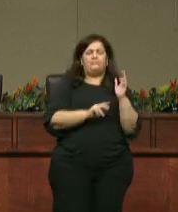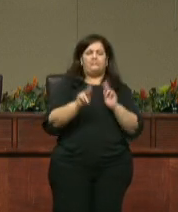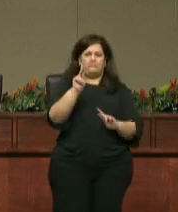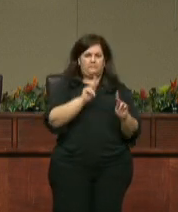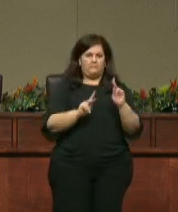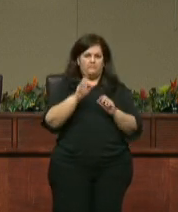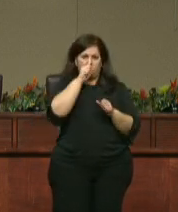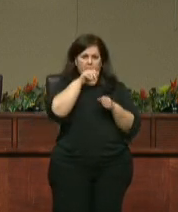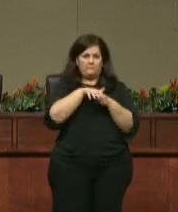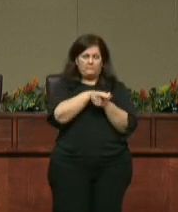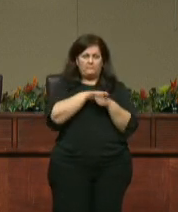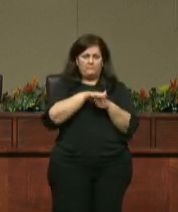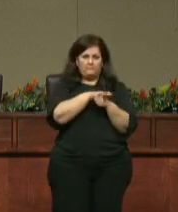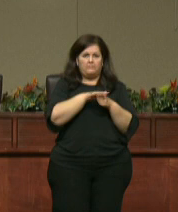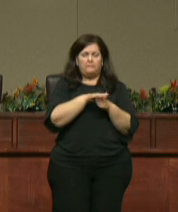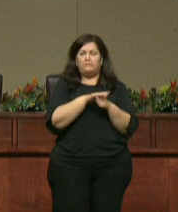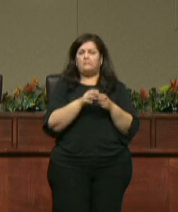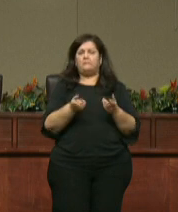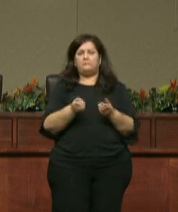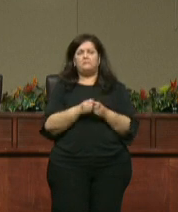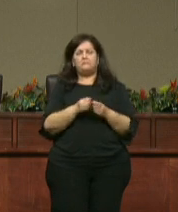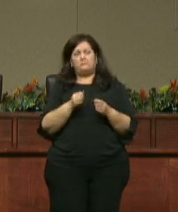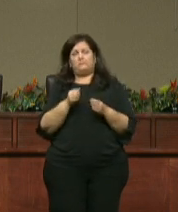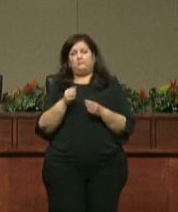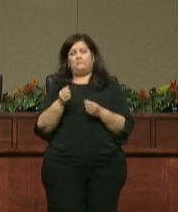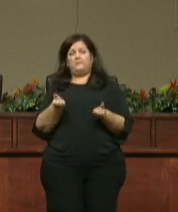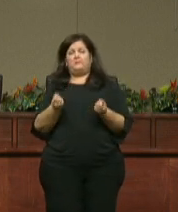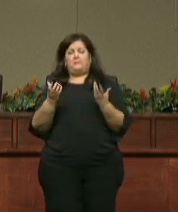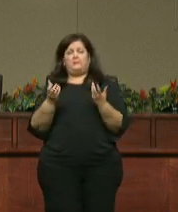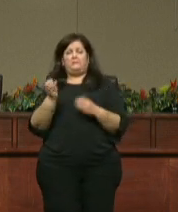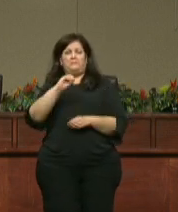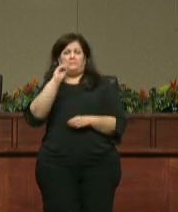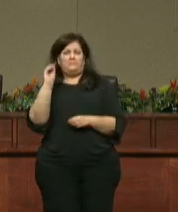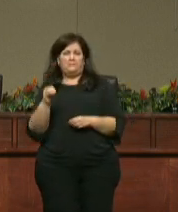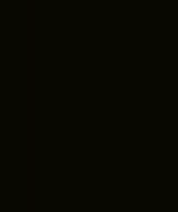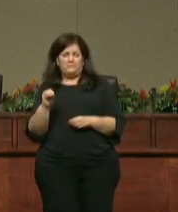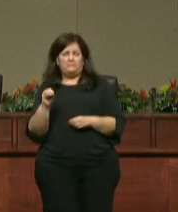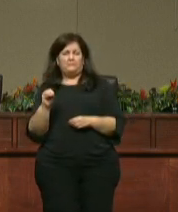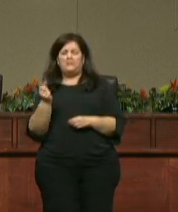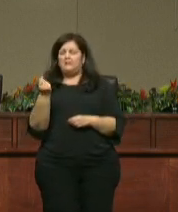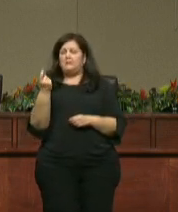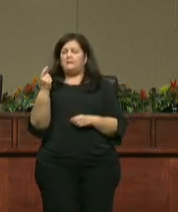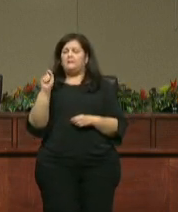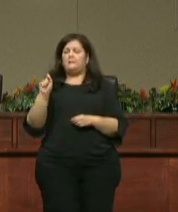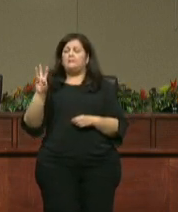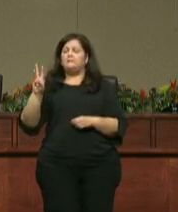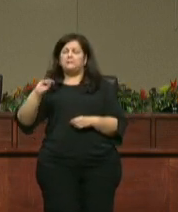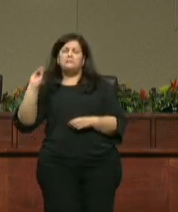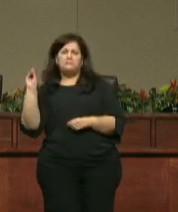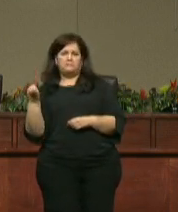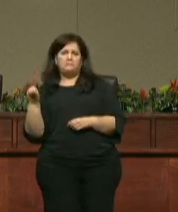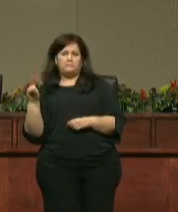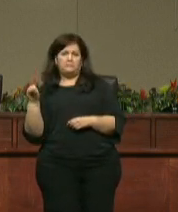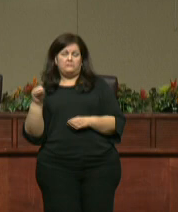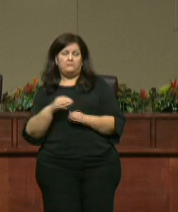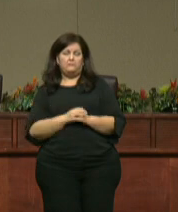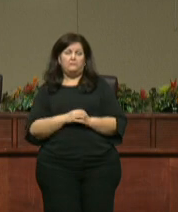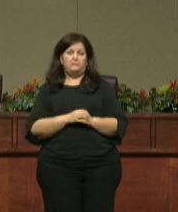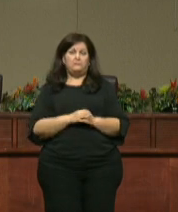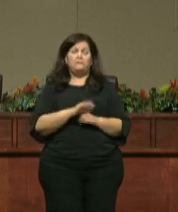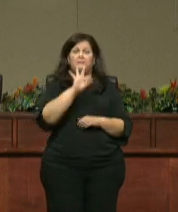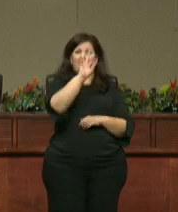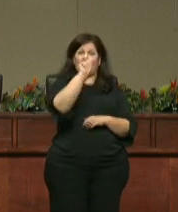county, and we have an overall positivity rate, according to the state, of 11.6%.